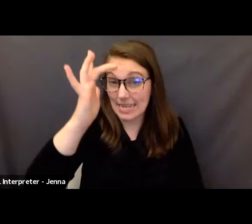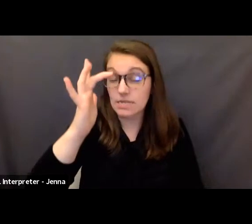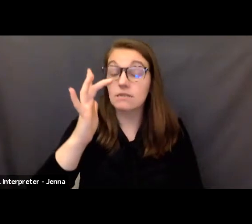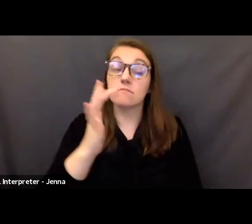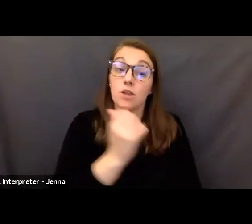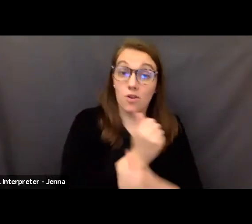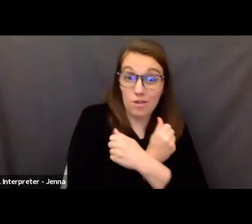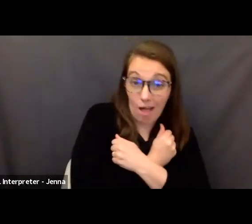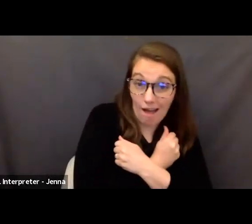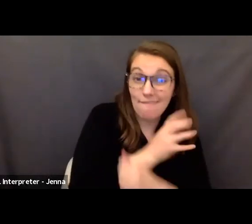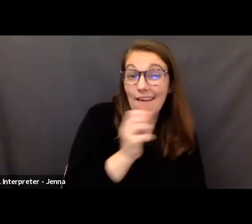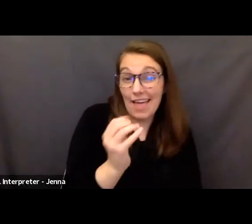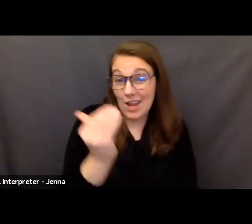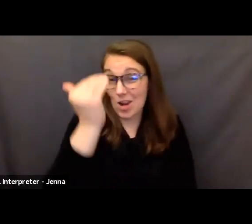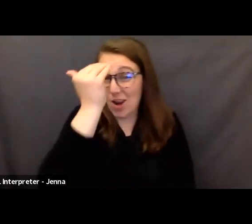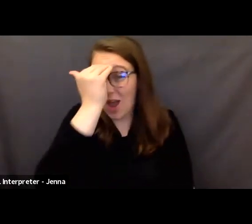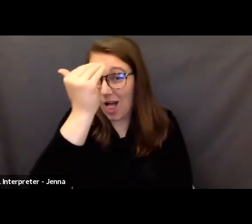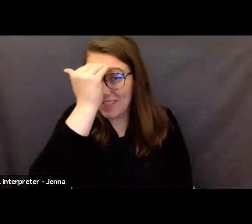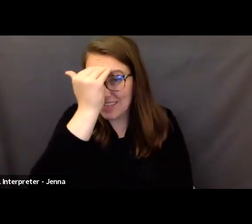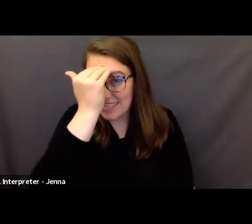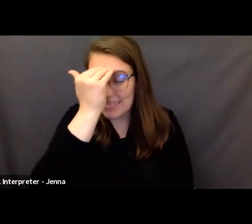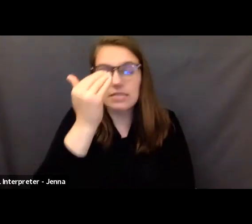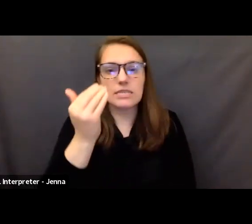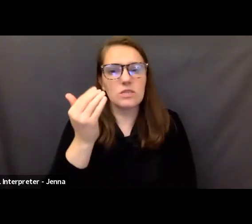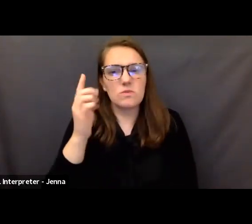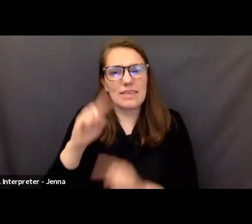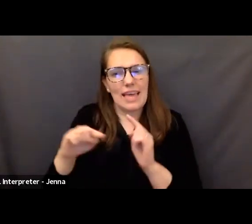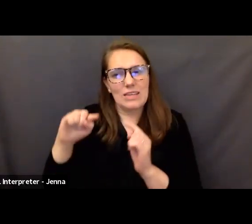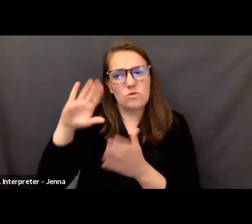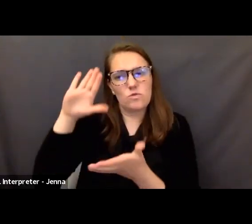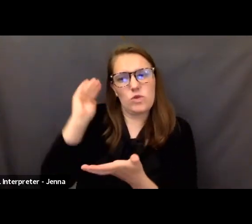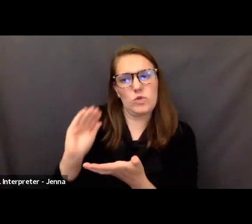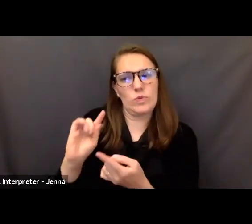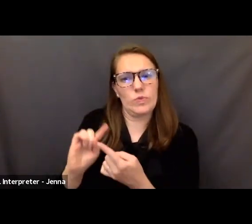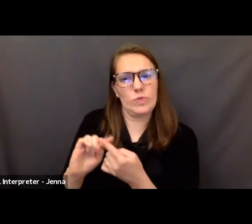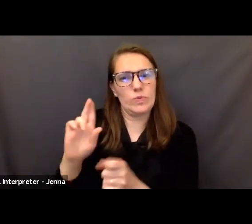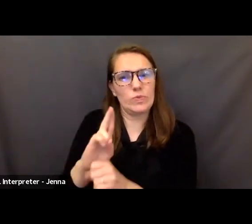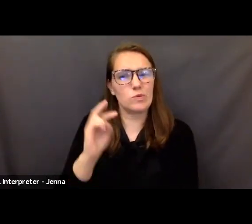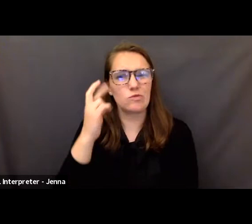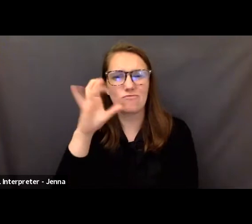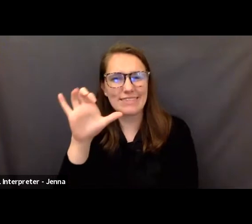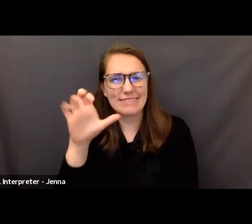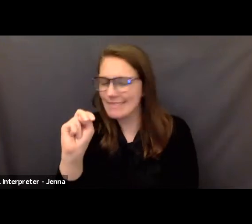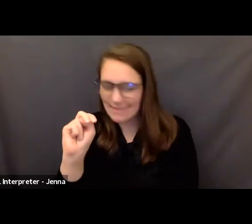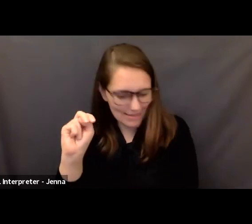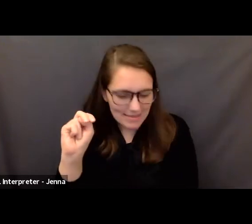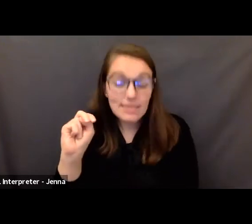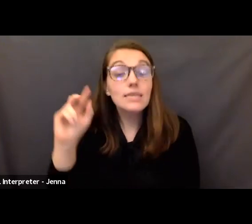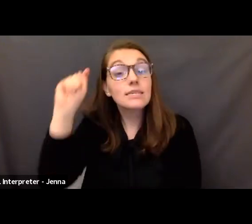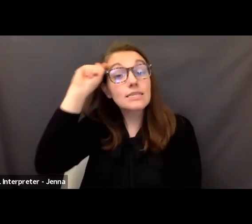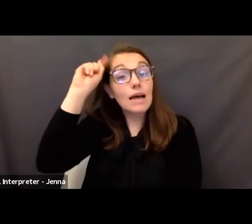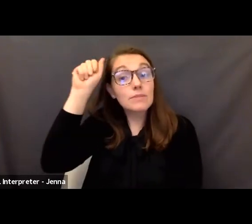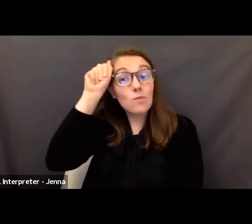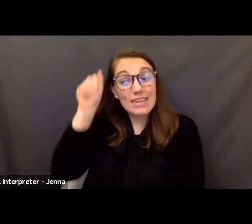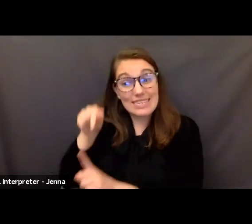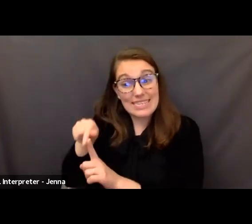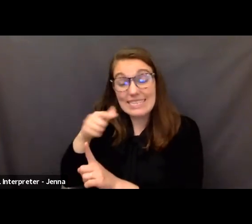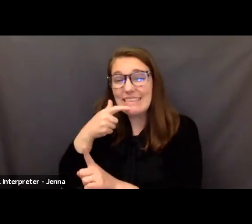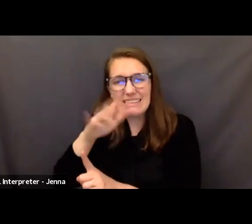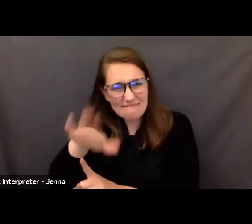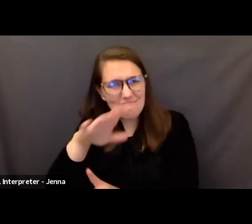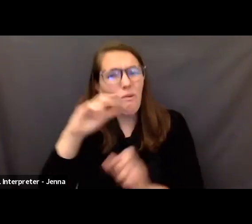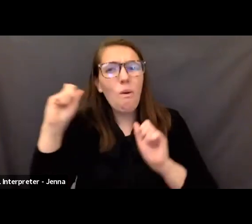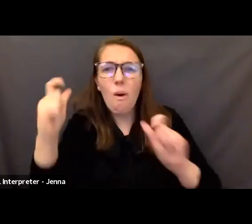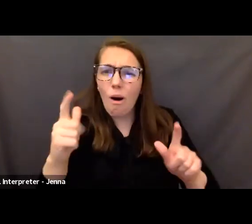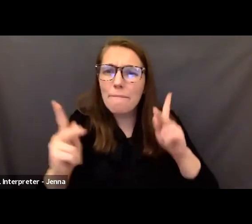not reducible to the use of reason. Moreover, Aquinas explicitly affirms that every human being is capable of actual